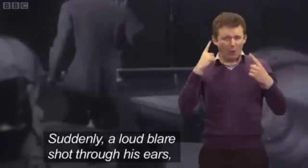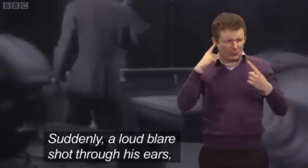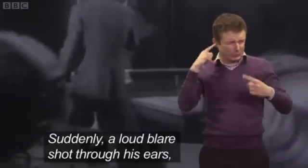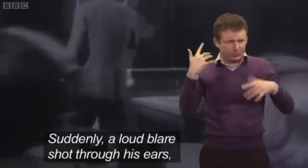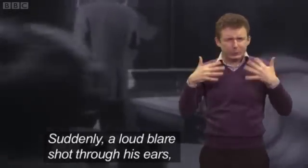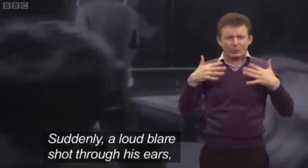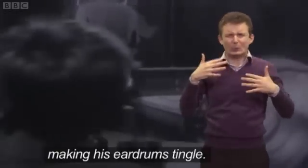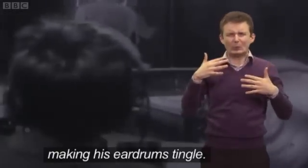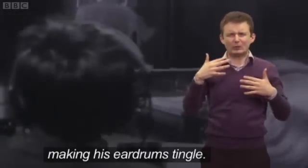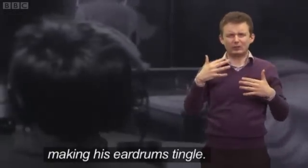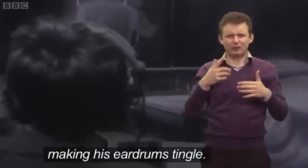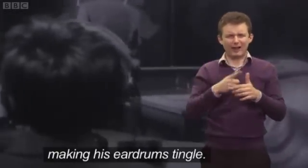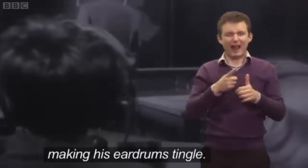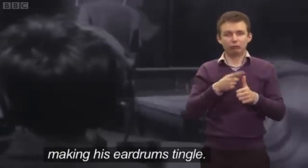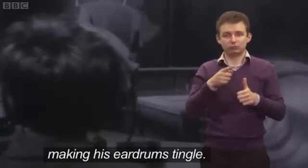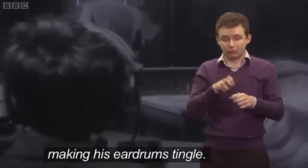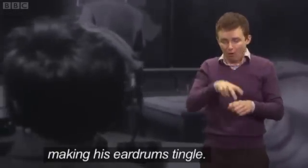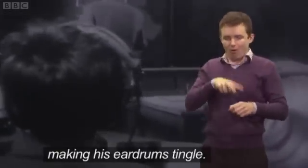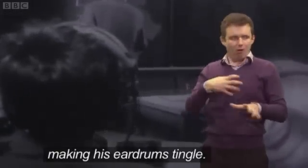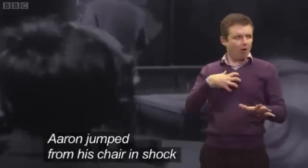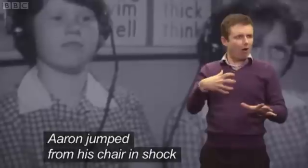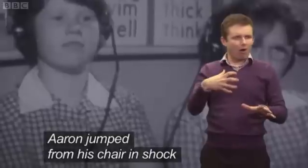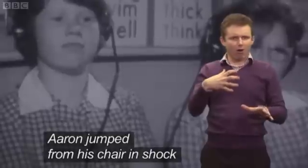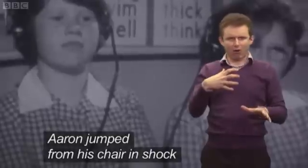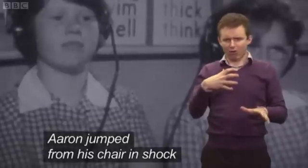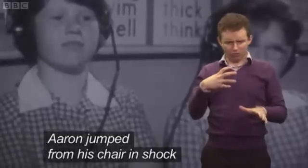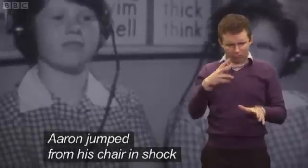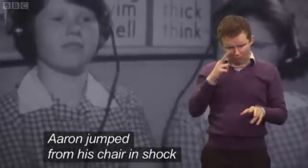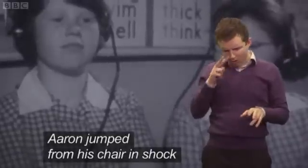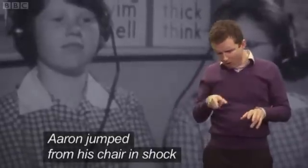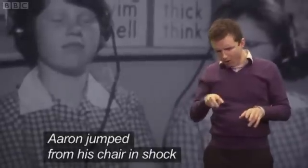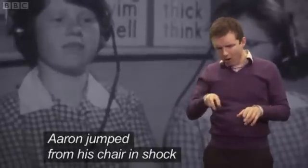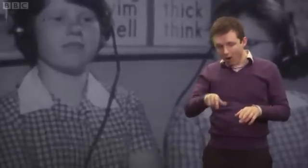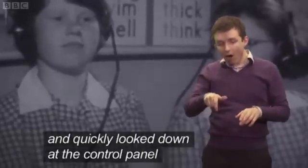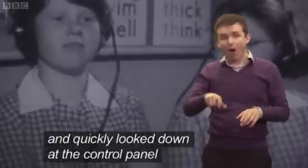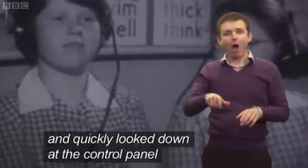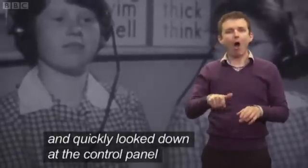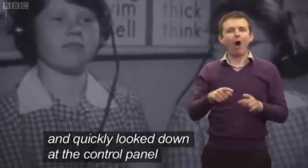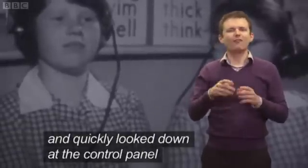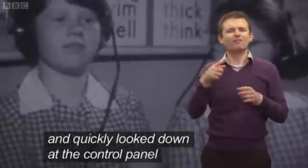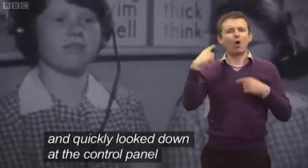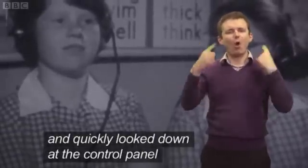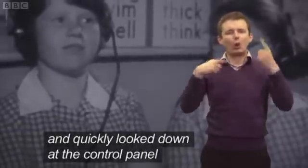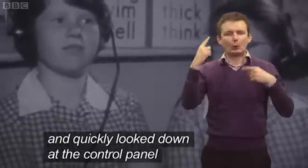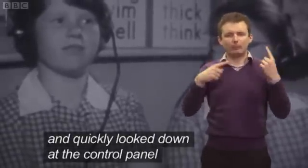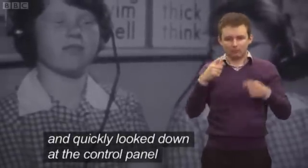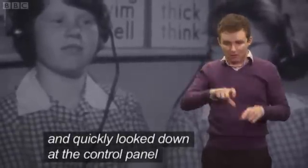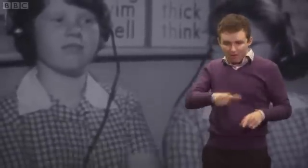through his ears, making his eardrums tingle. Aaron jumped from his chair in shock, and quickly looked down at the control panel, to